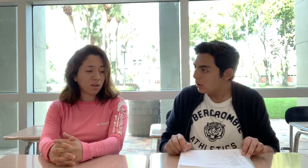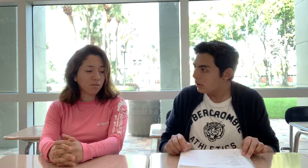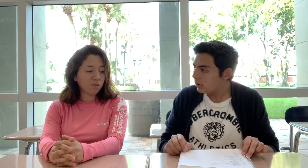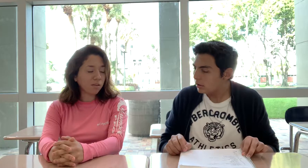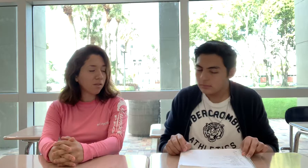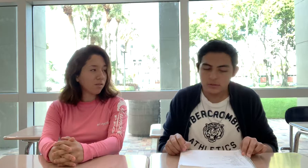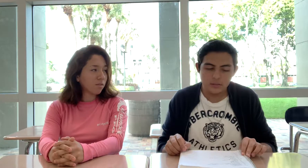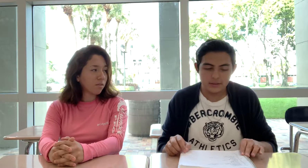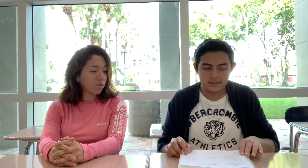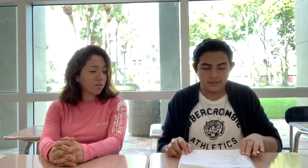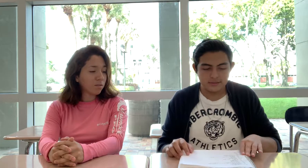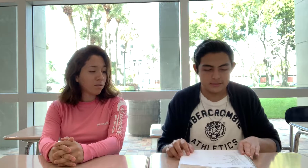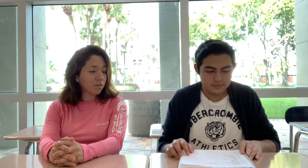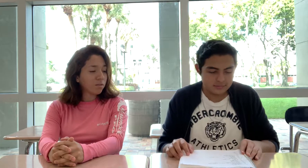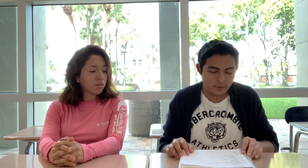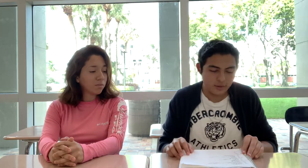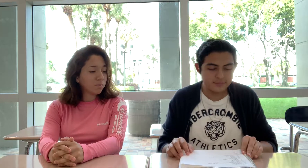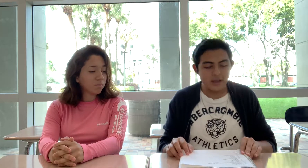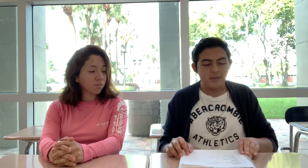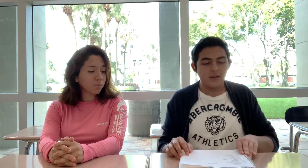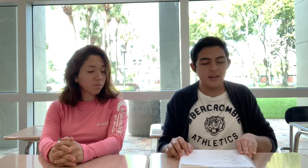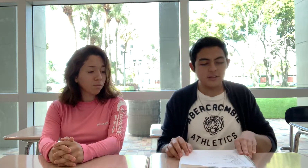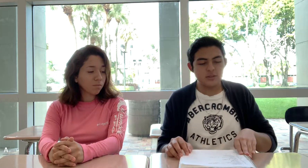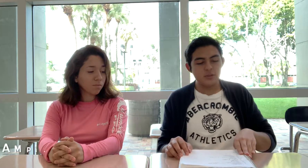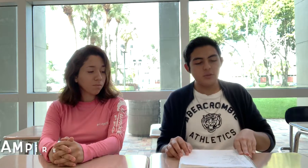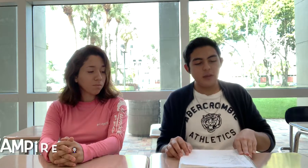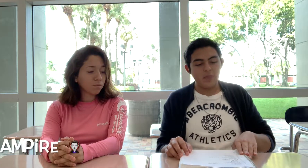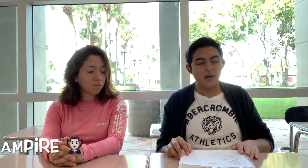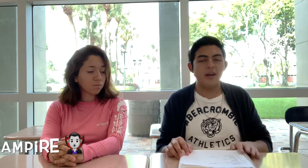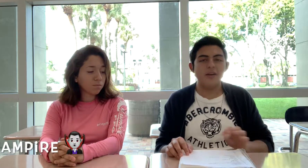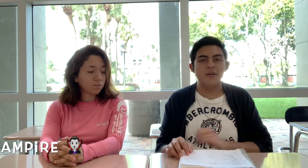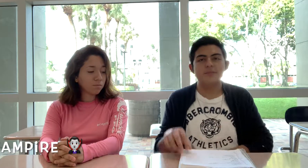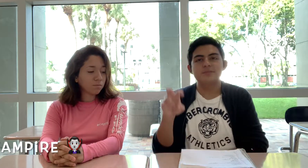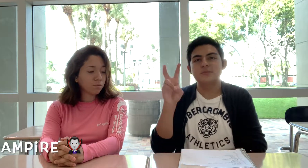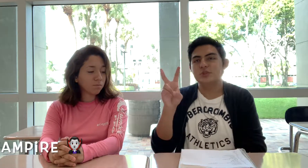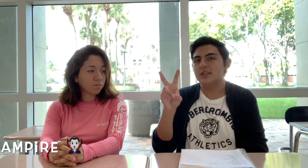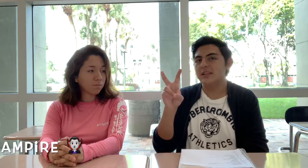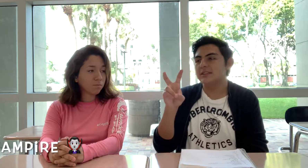Not really. Not like this. Oh well. Let's do vampire. You do this.